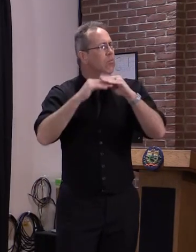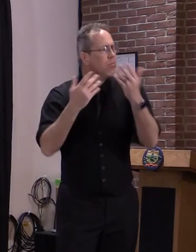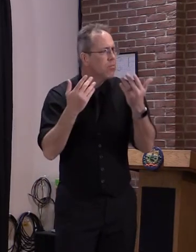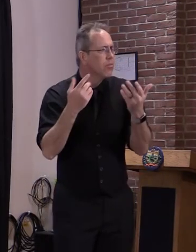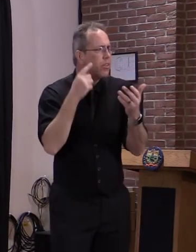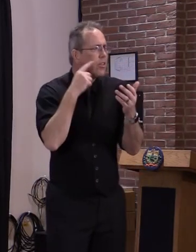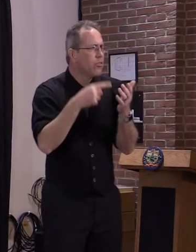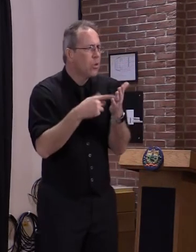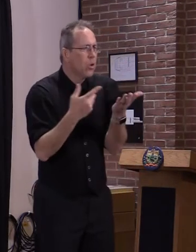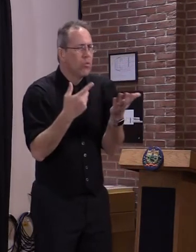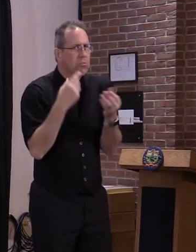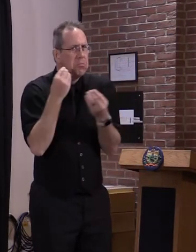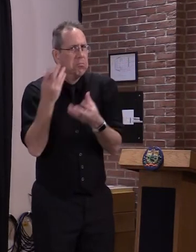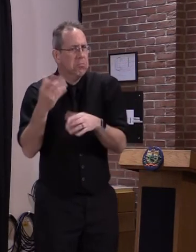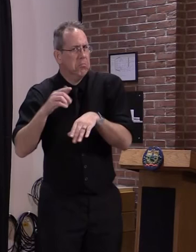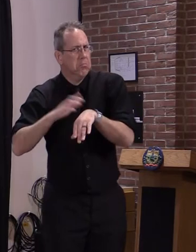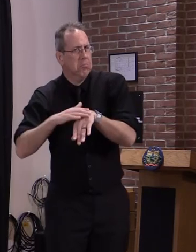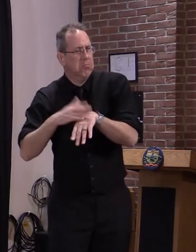Okay.